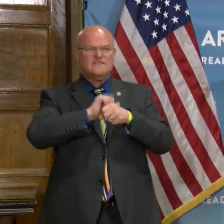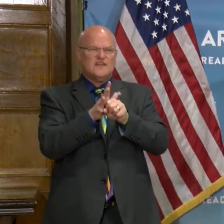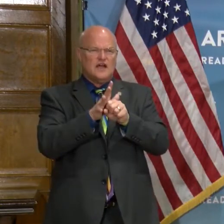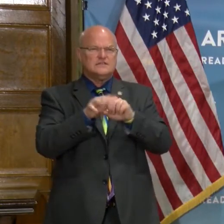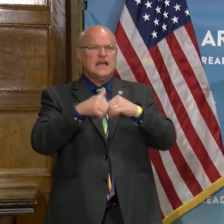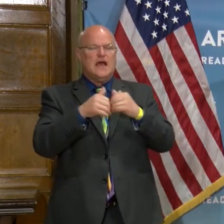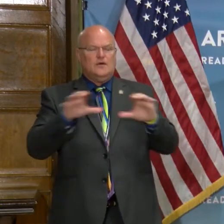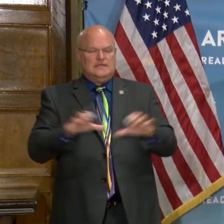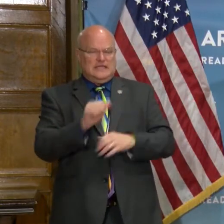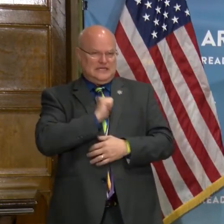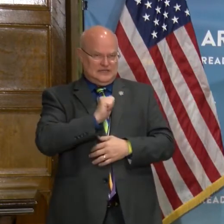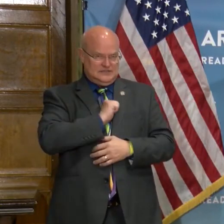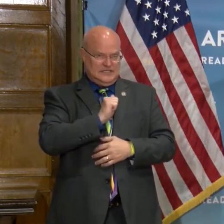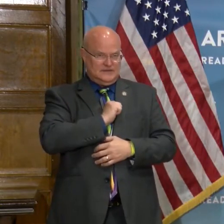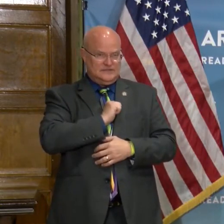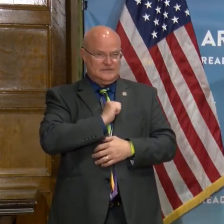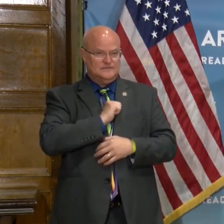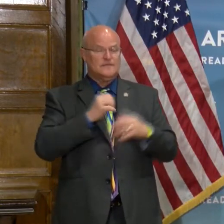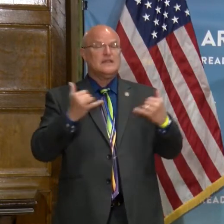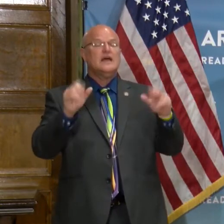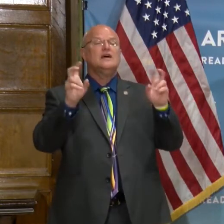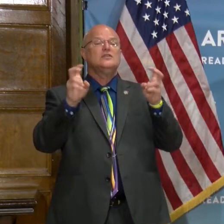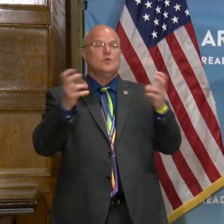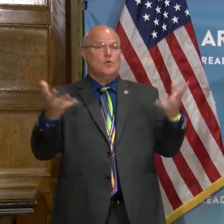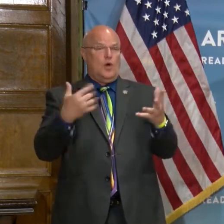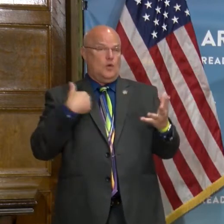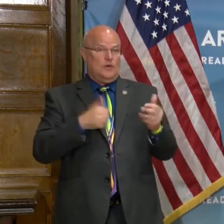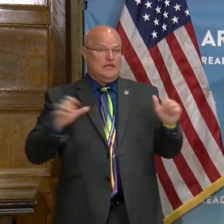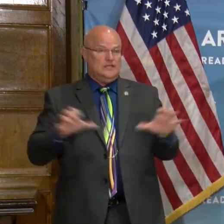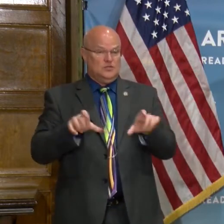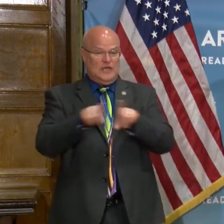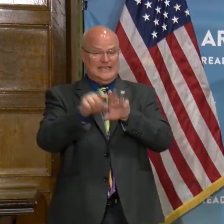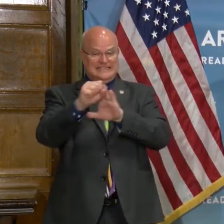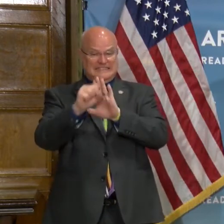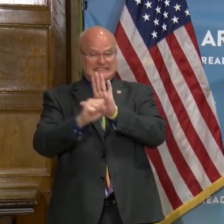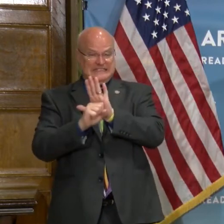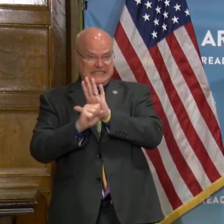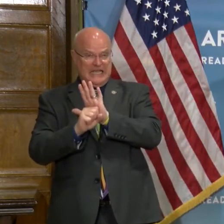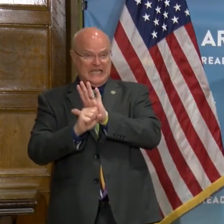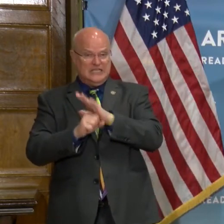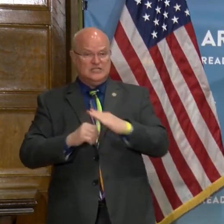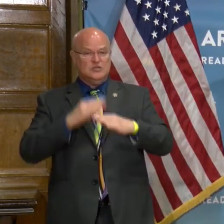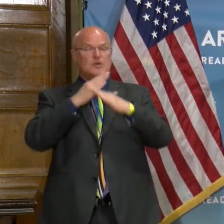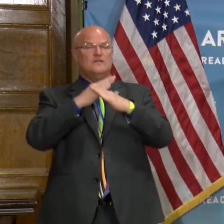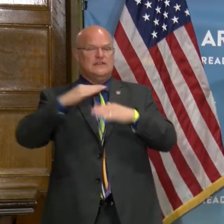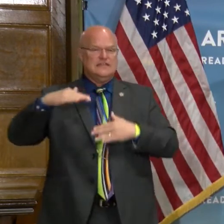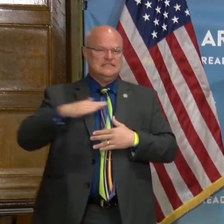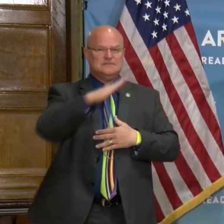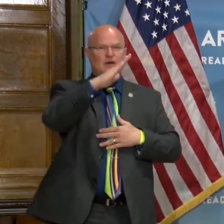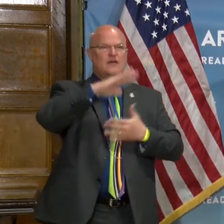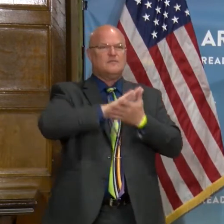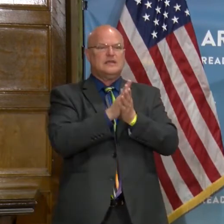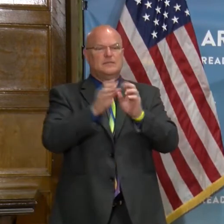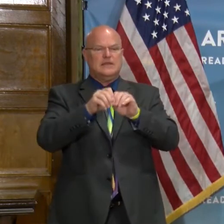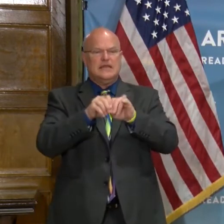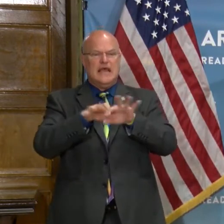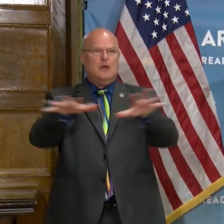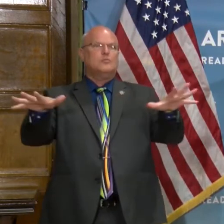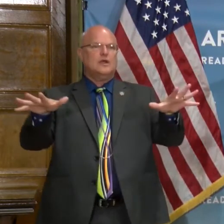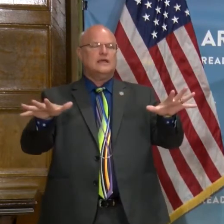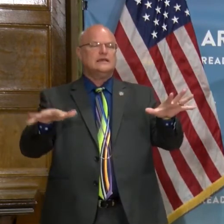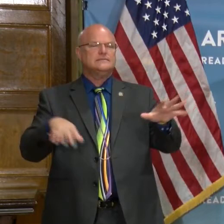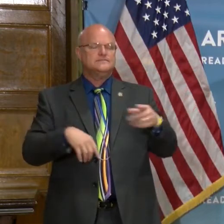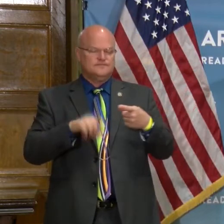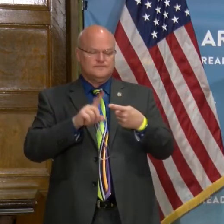we conduct ourselves. Now, in terms of what we can do as a state to prevent a spike from becoming an outbreak is,